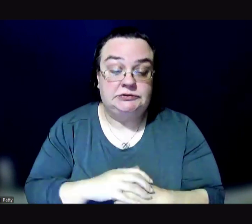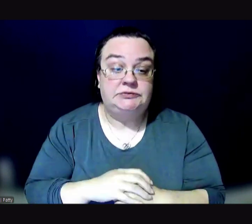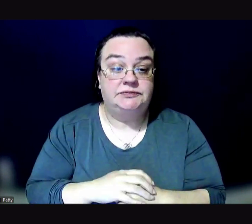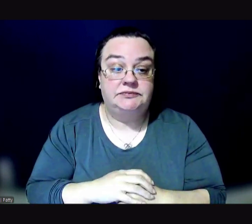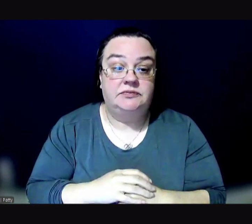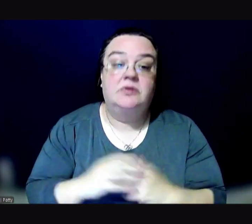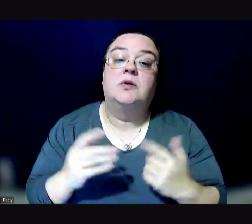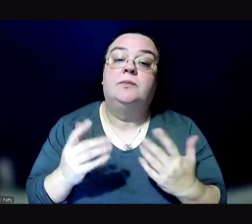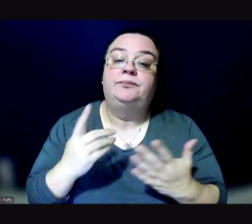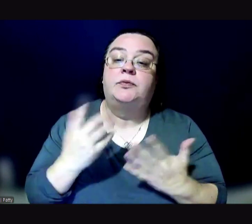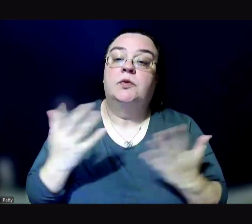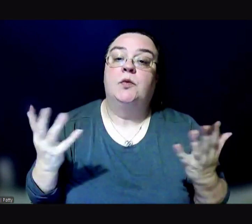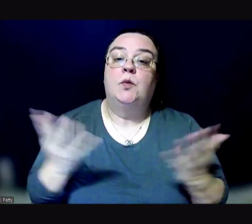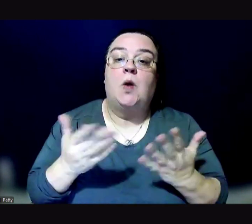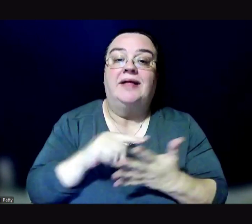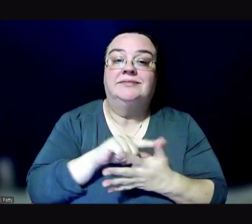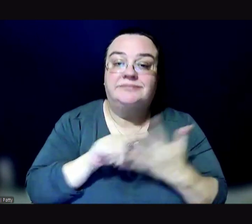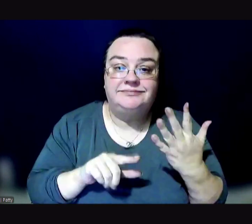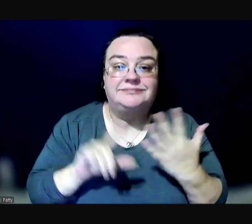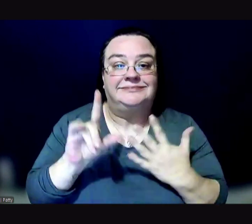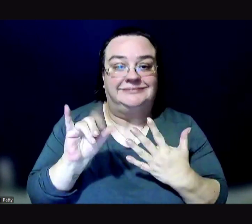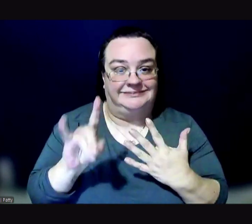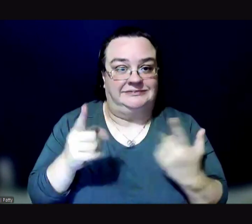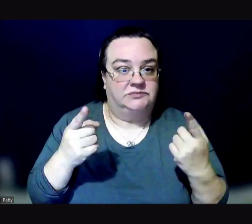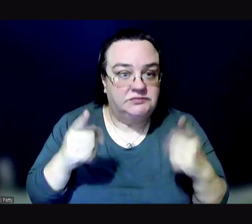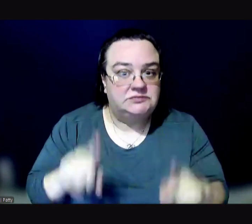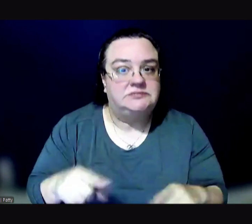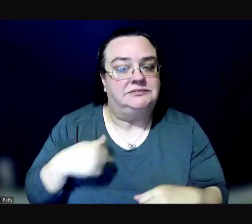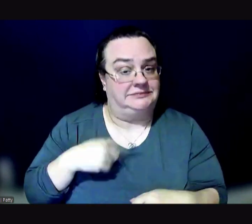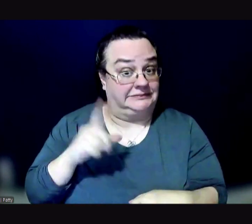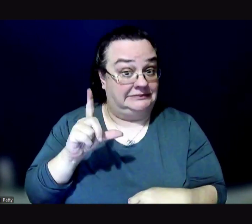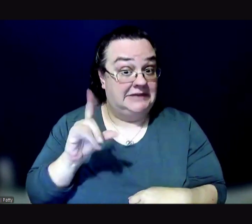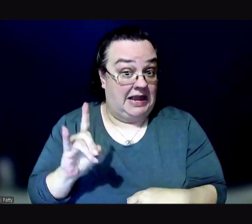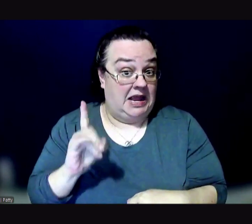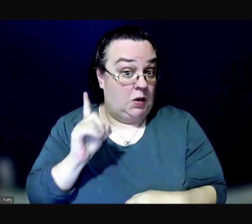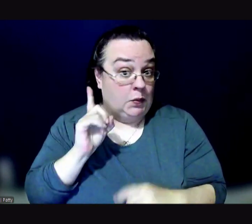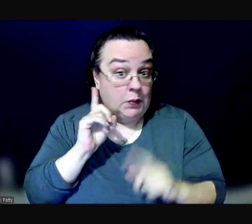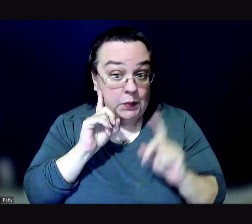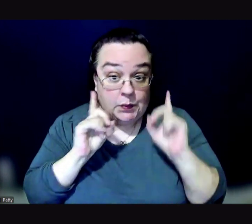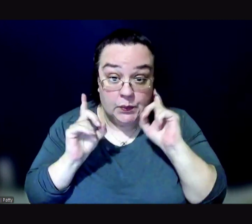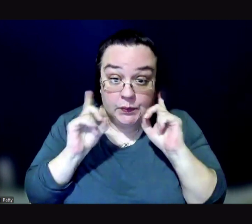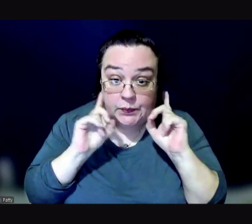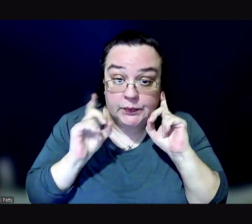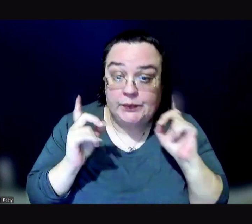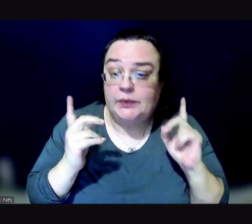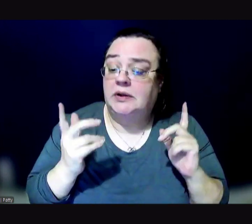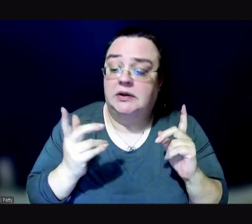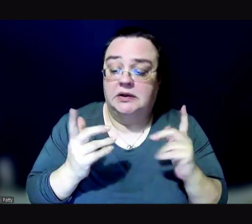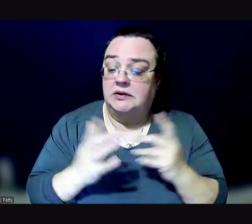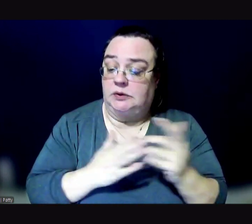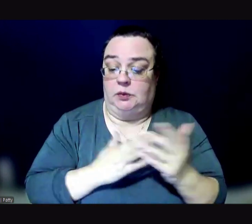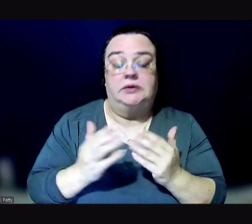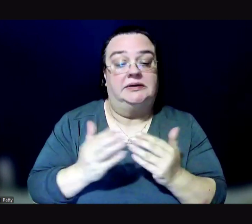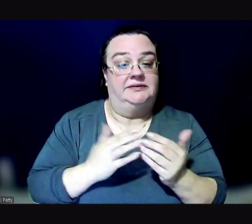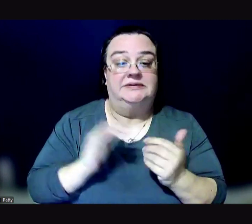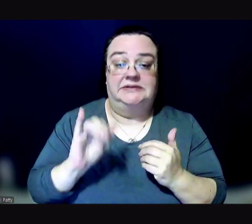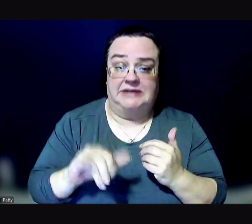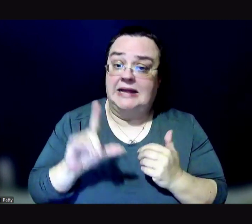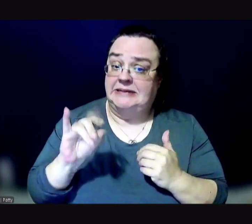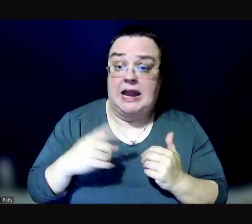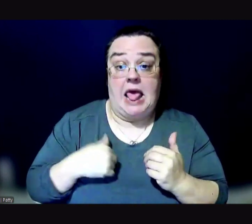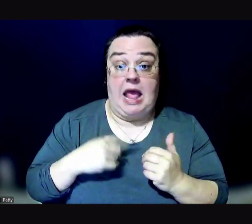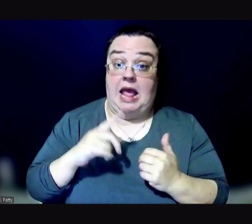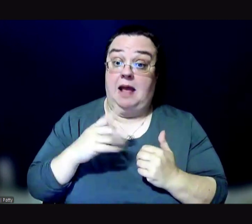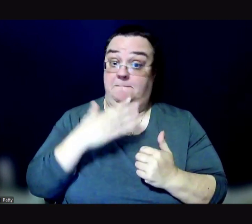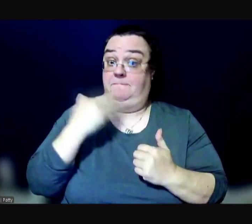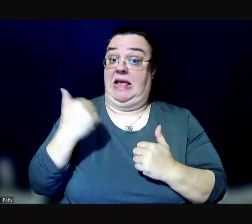that did occur that I did hear about, whatever I did address it to the best of my ability